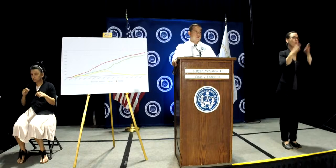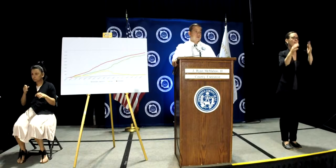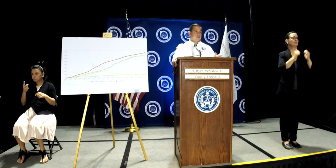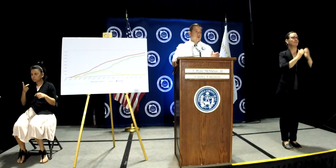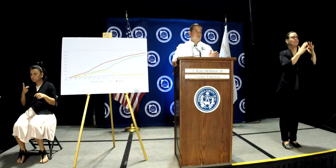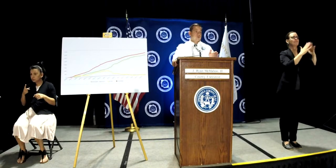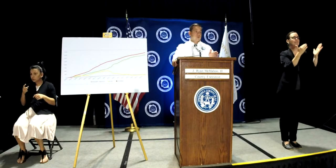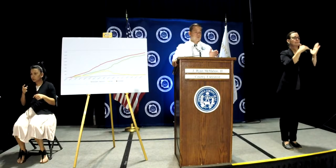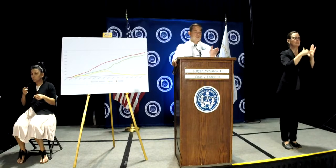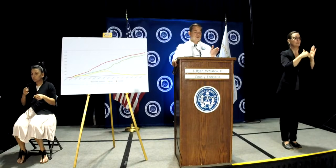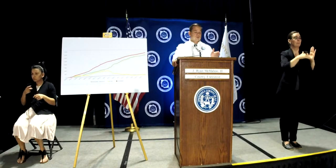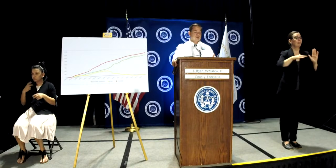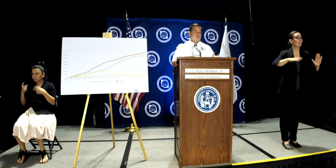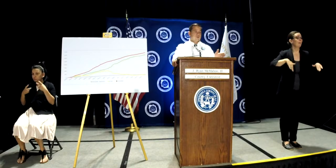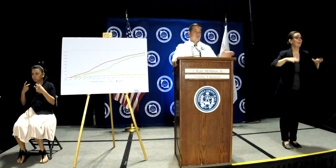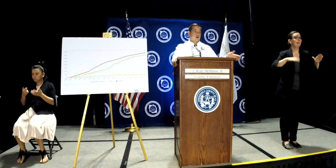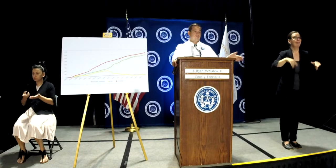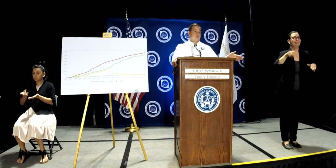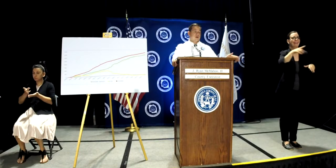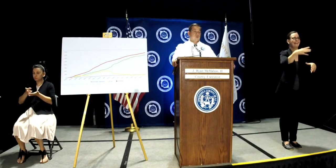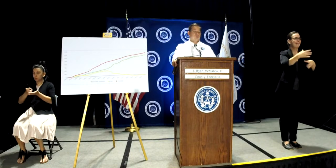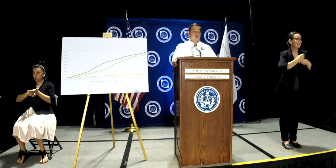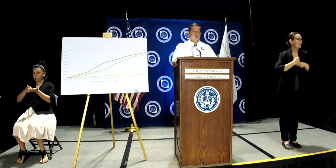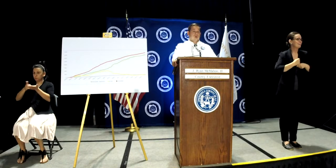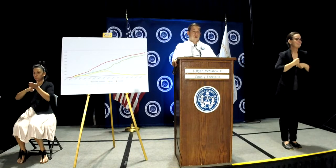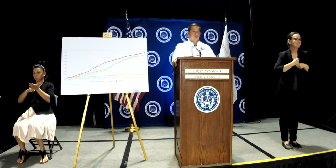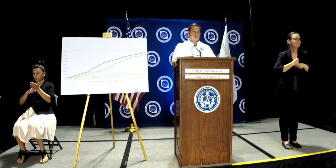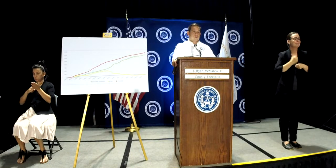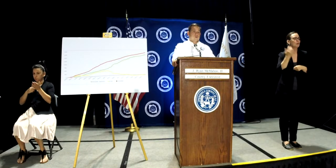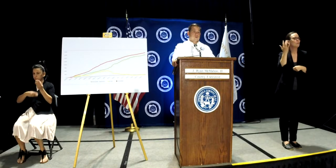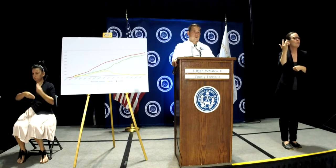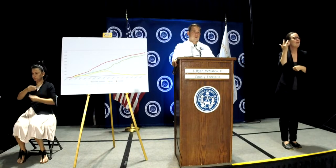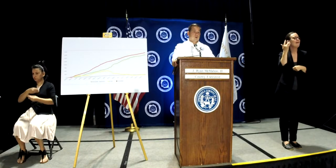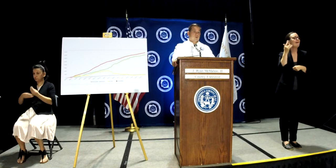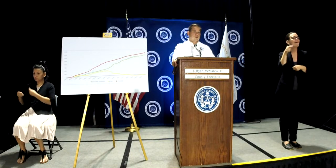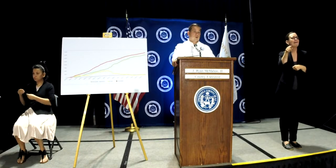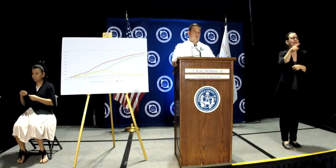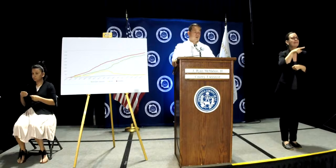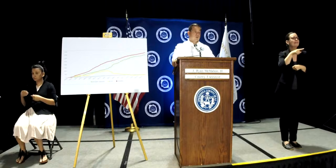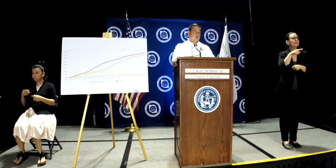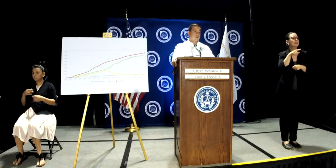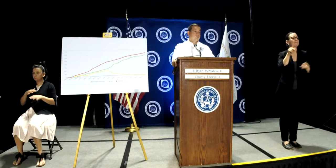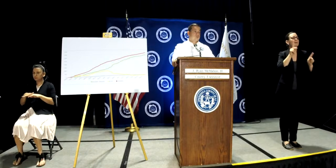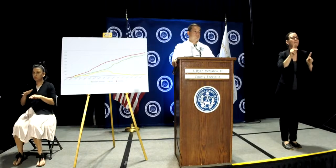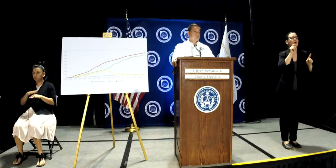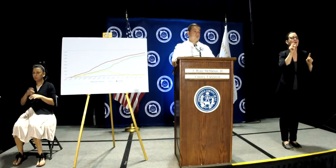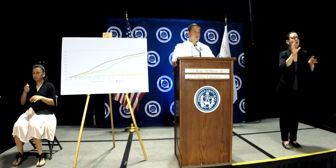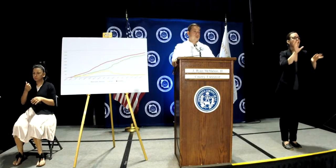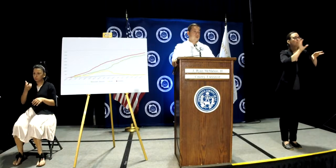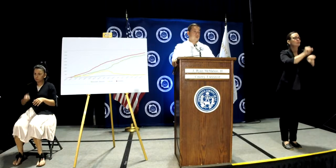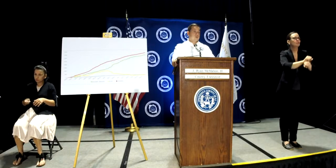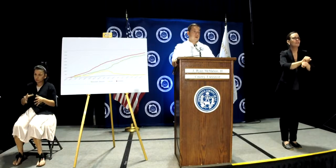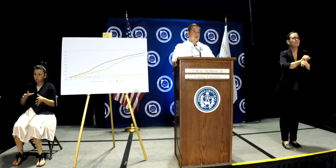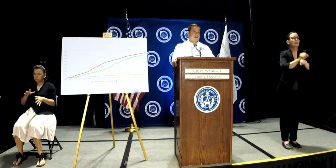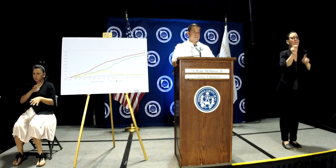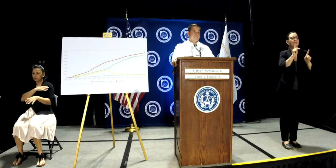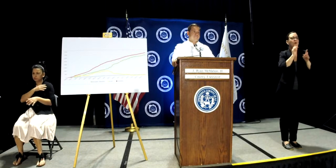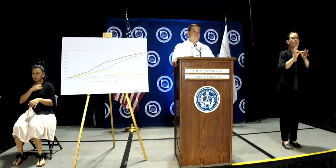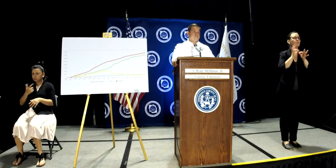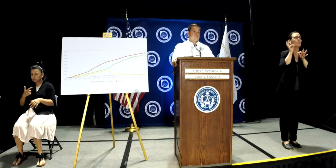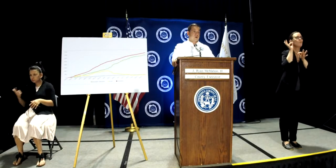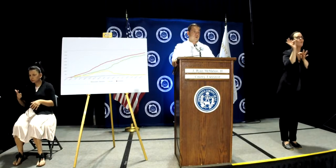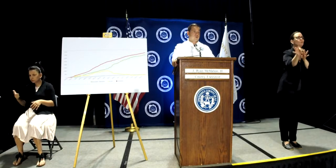now they're having to go from lay people off now. So this is a real issue. And